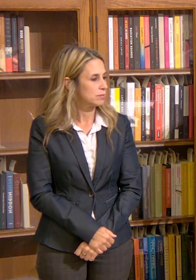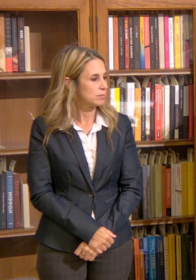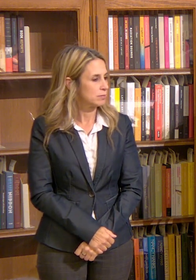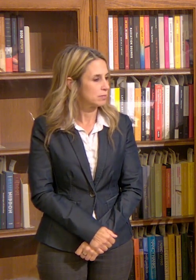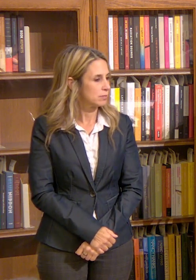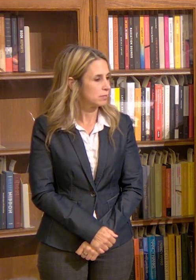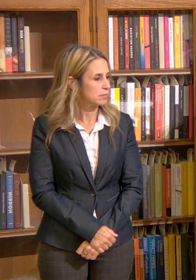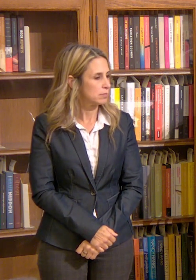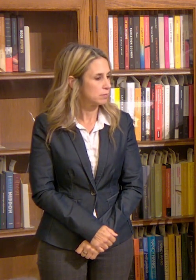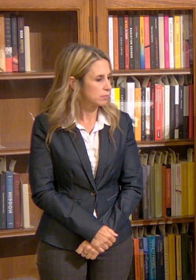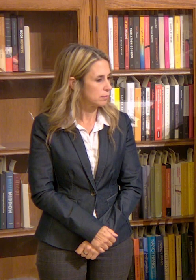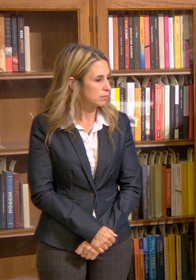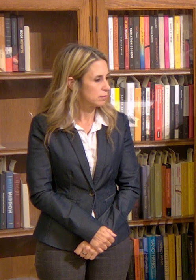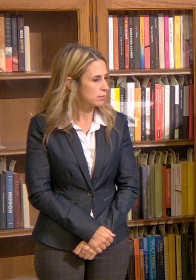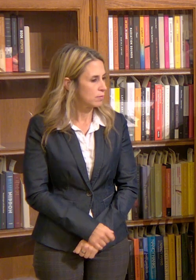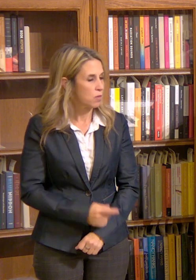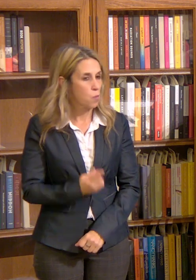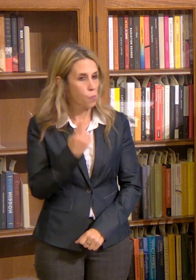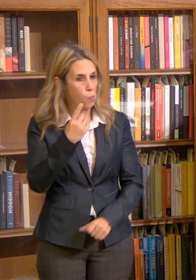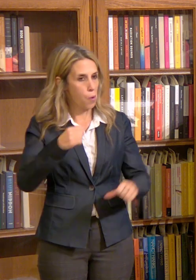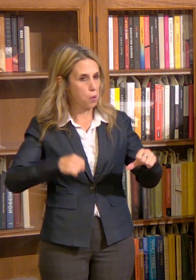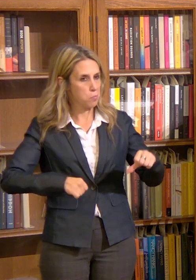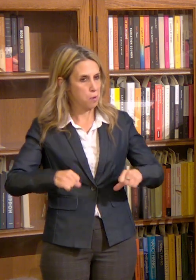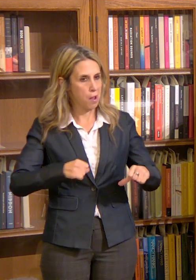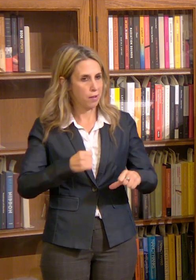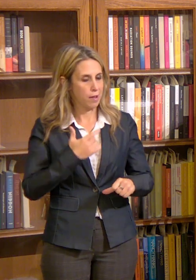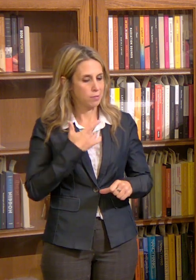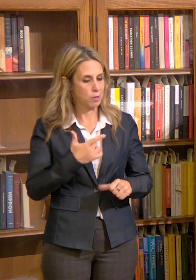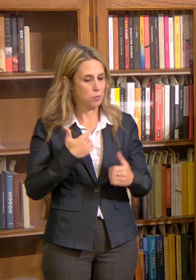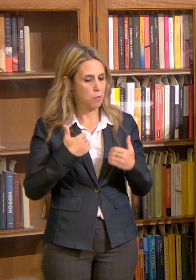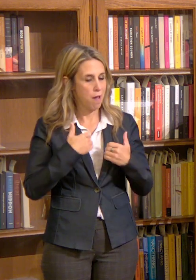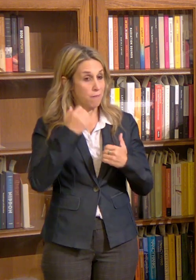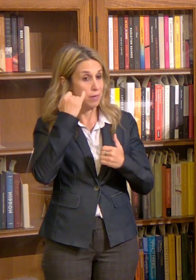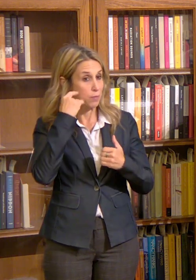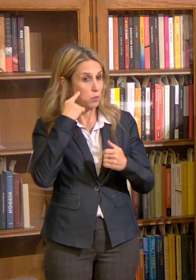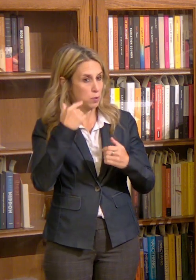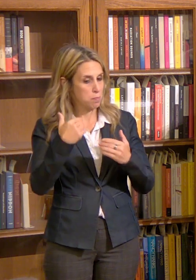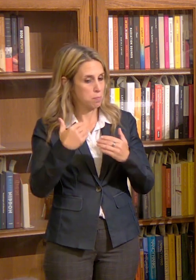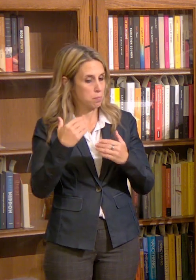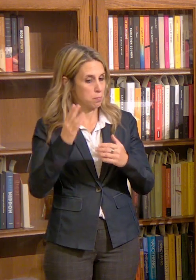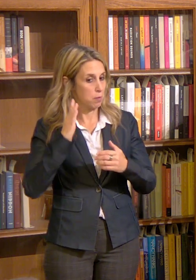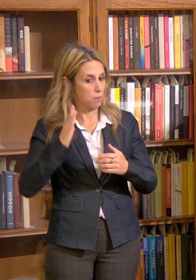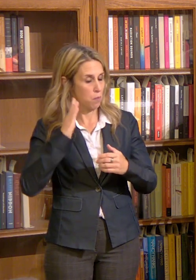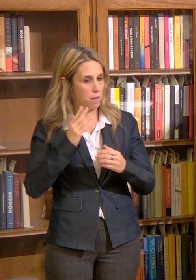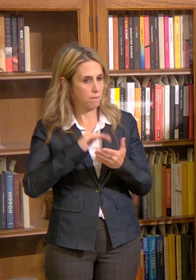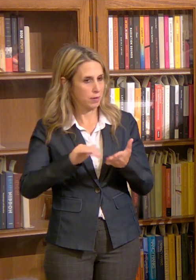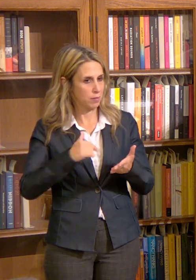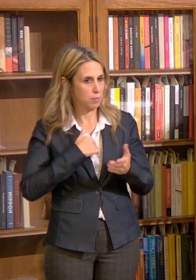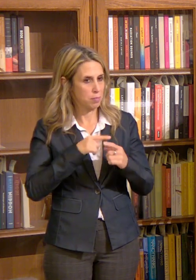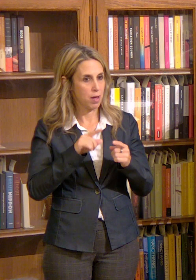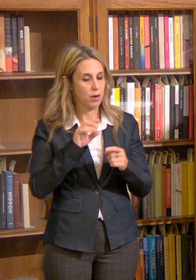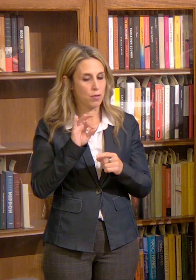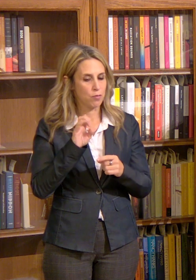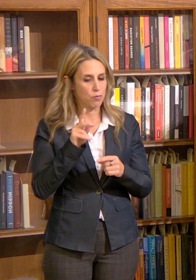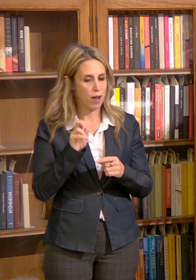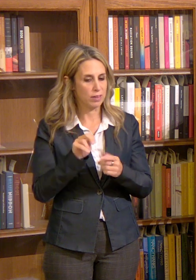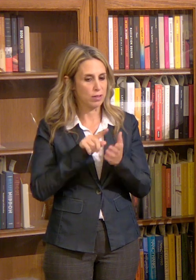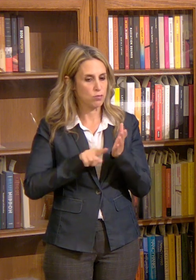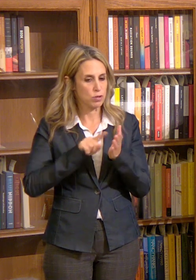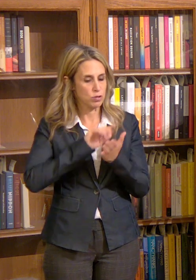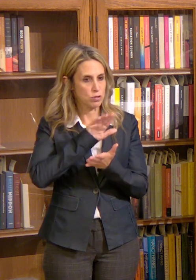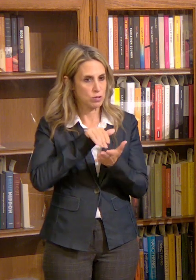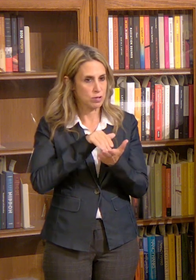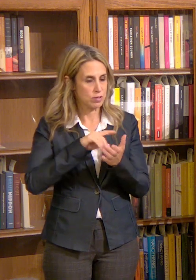will this is the one brag that I often have so if you've heard this before forgive me but the Franklin Research Center is the